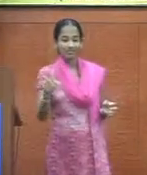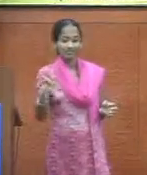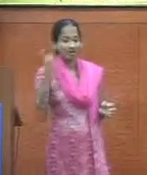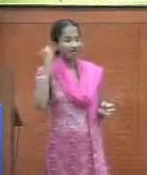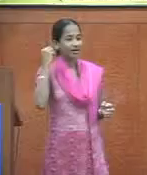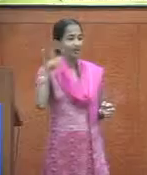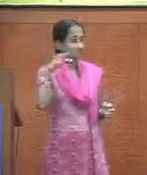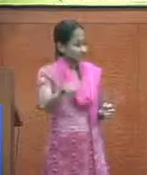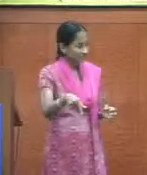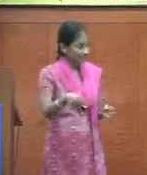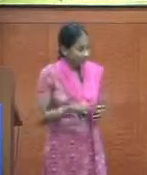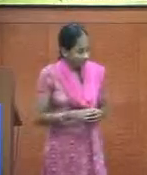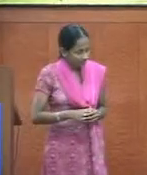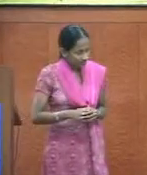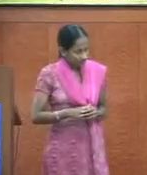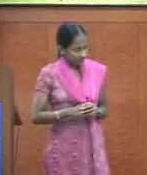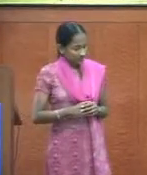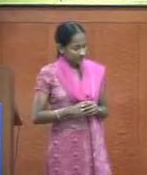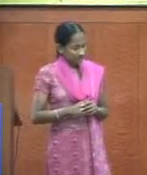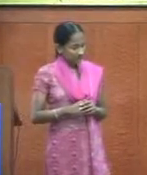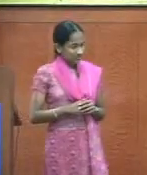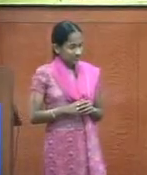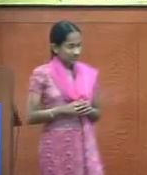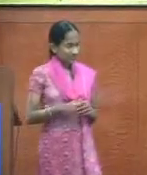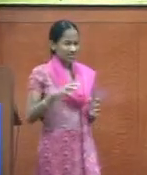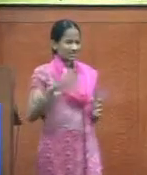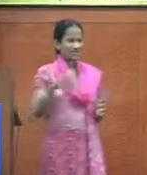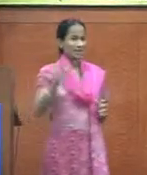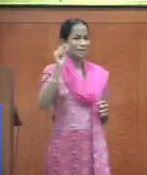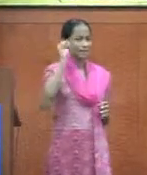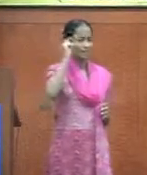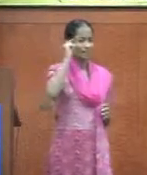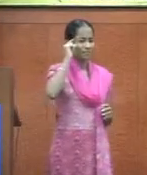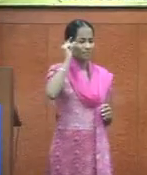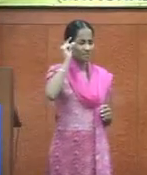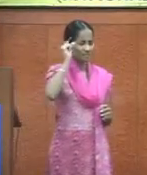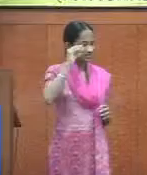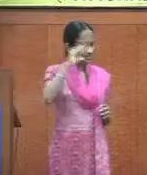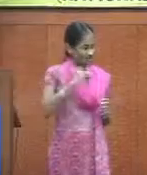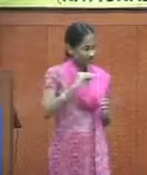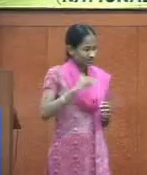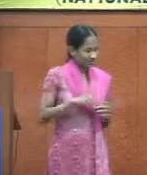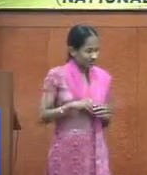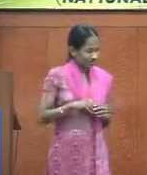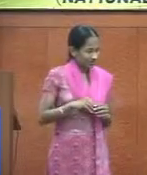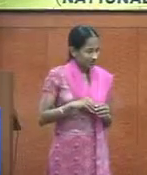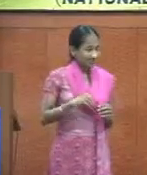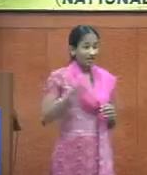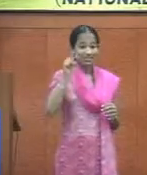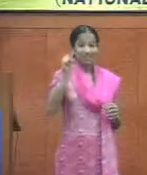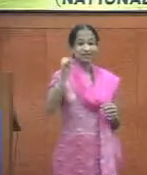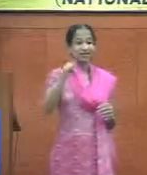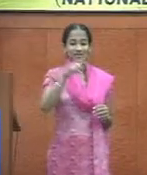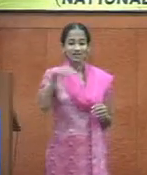impaired person, and also as far as mental disability is concerned, there we don't even have a